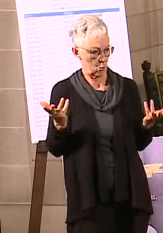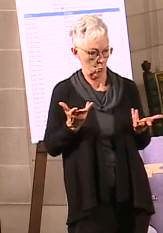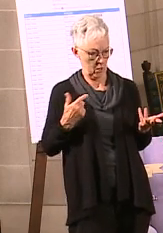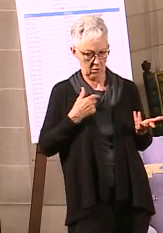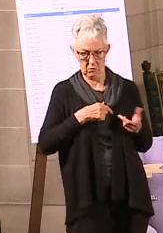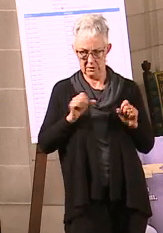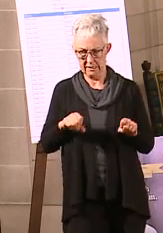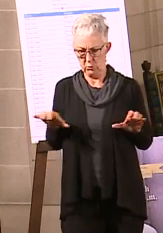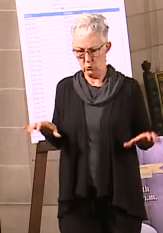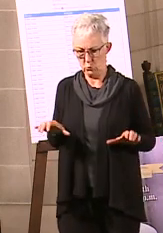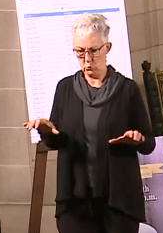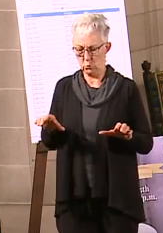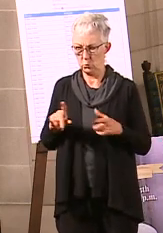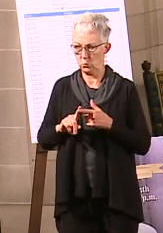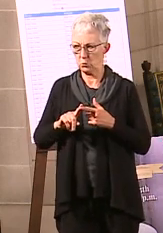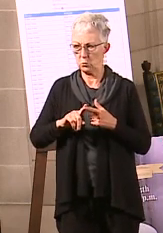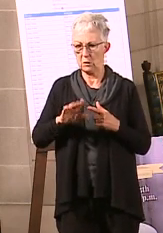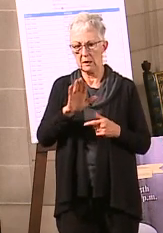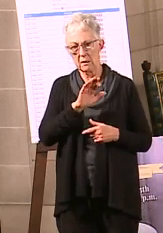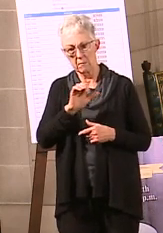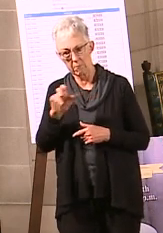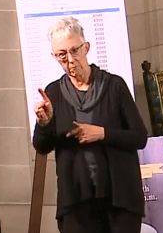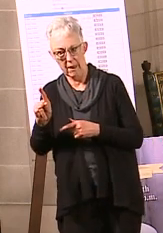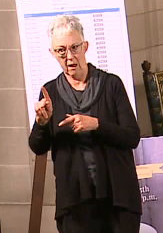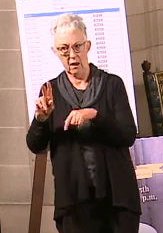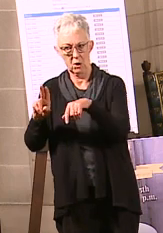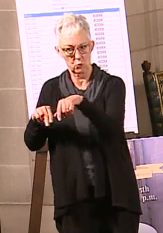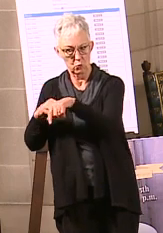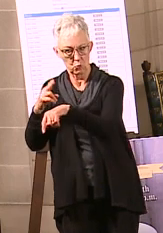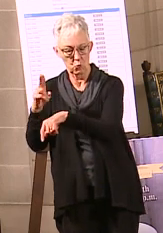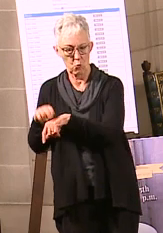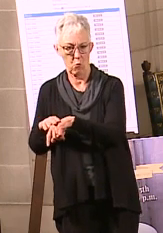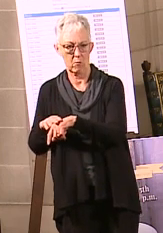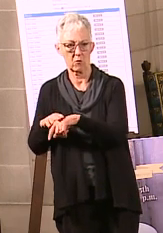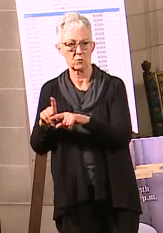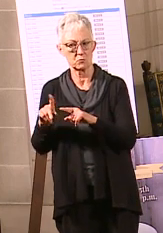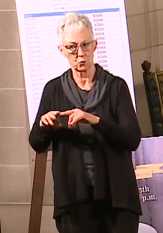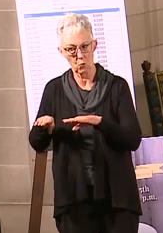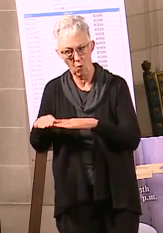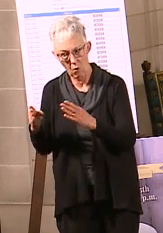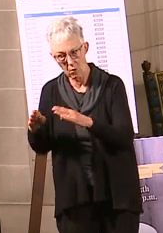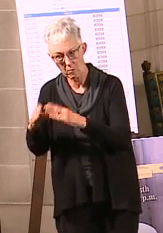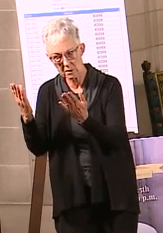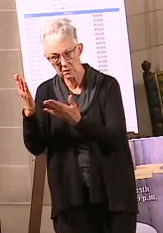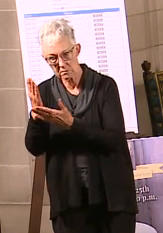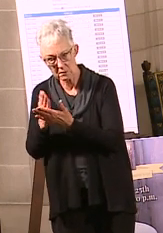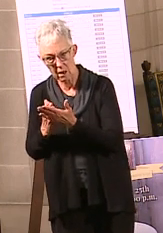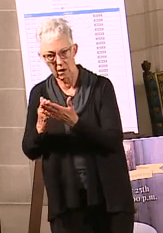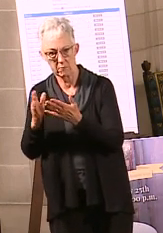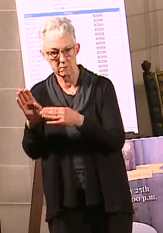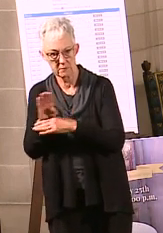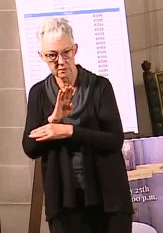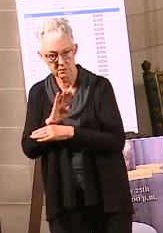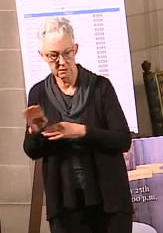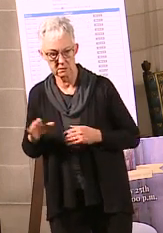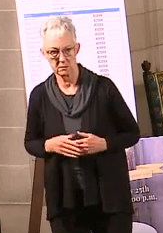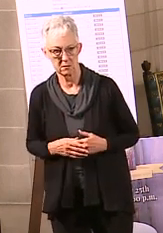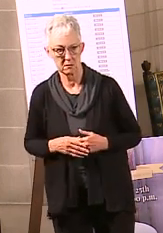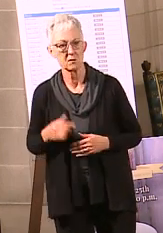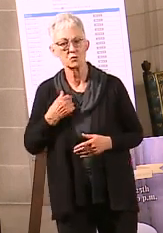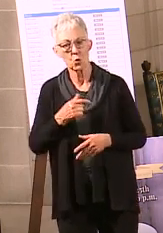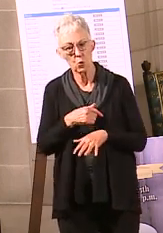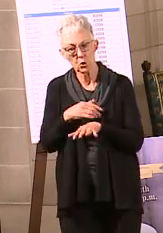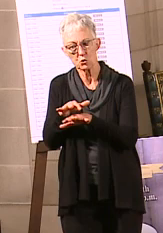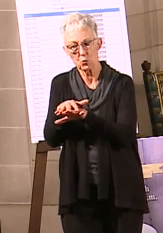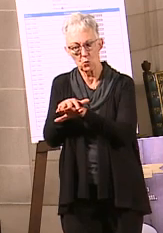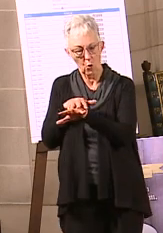normal life. Again, we're only slowing the spread of virus here in the state. We can't stop it. It's a virus. We can't stop it, but we can slow the spread, and we've